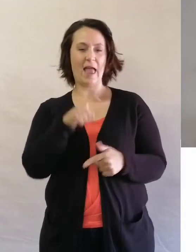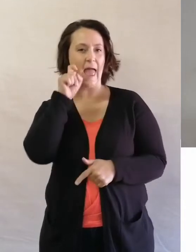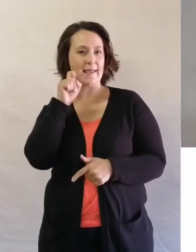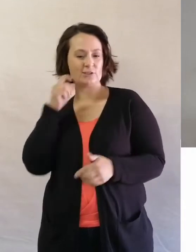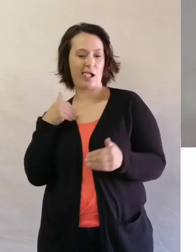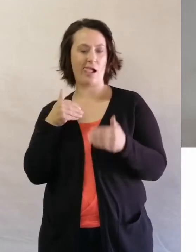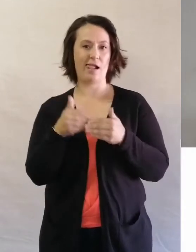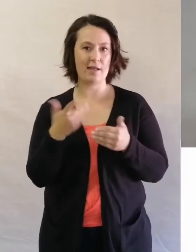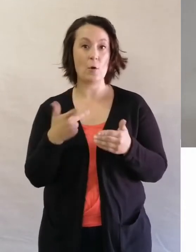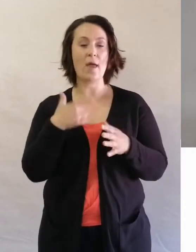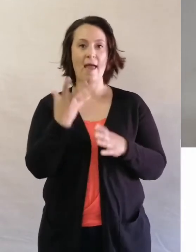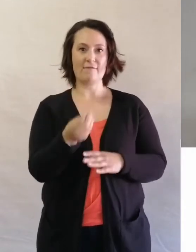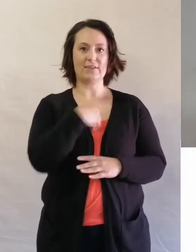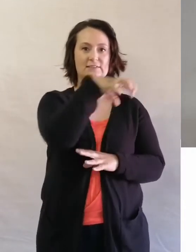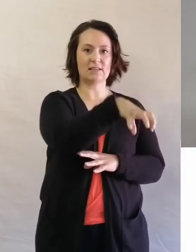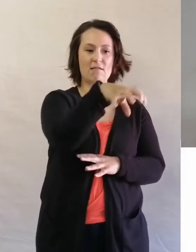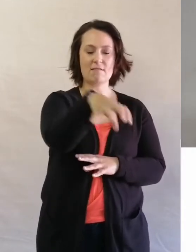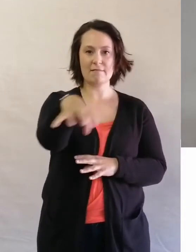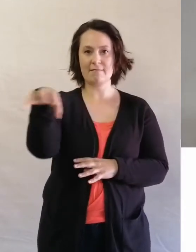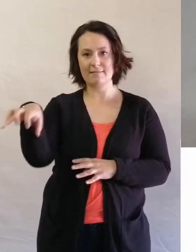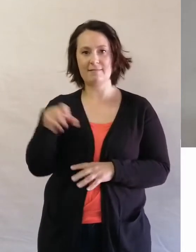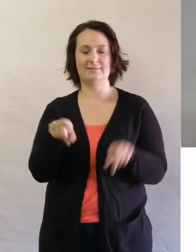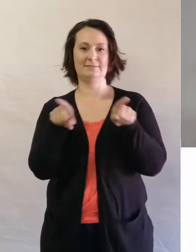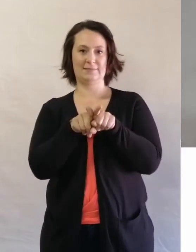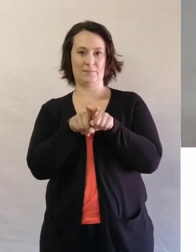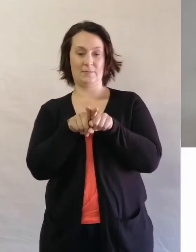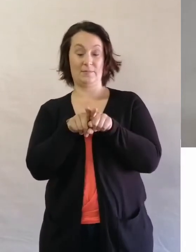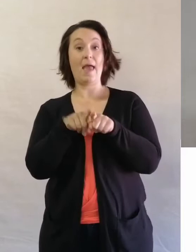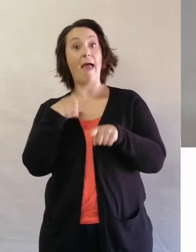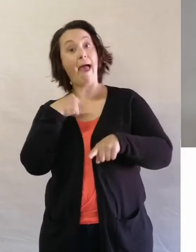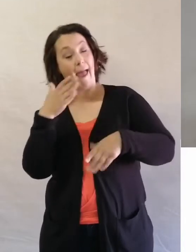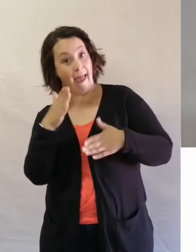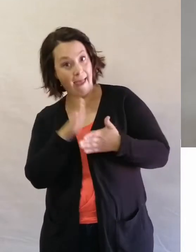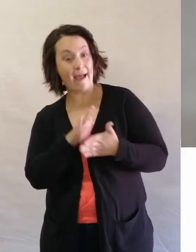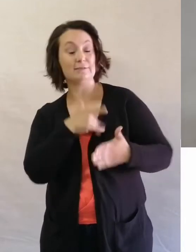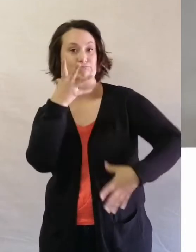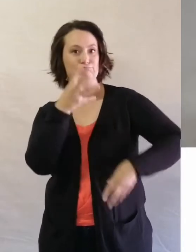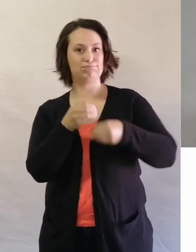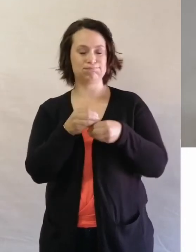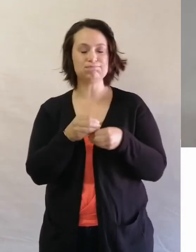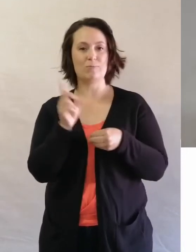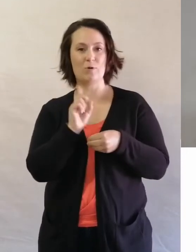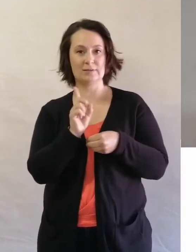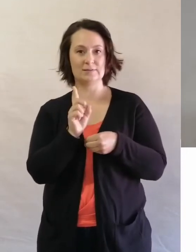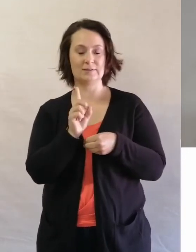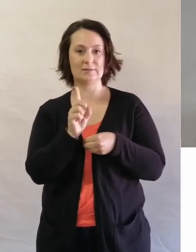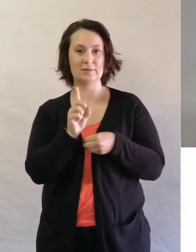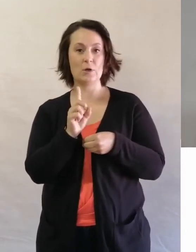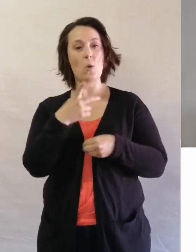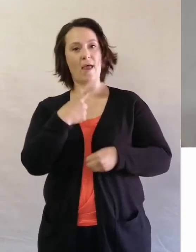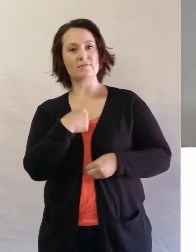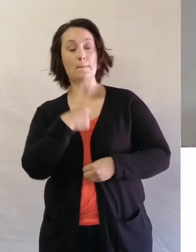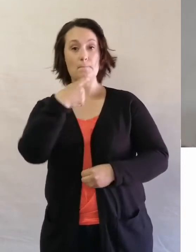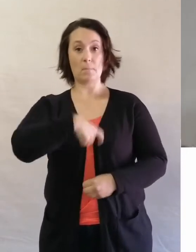church in multiple sites like you are doing. And in addition to that, we also, you know, have some in-person